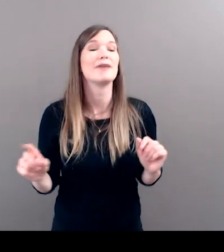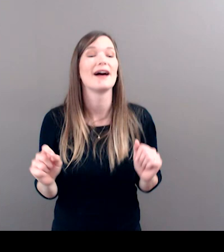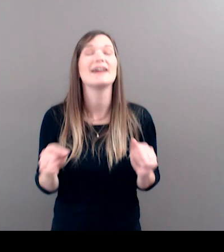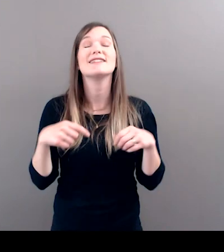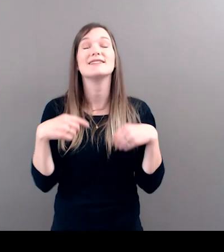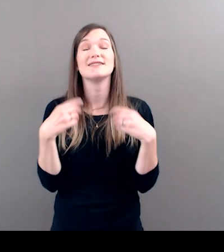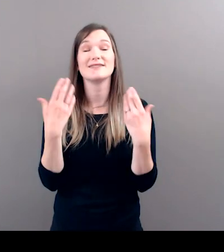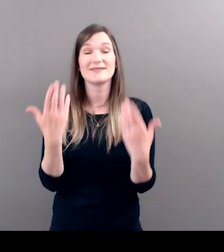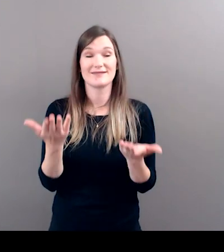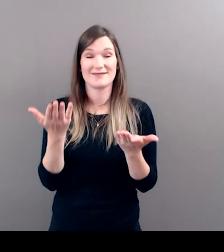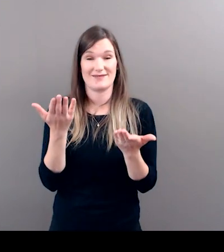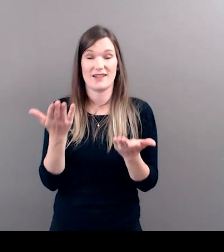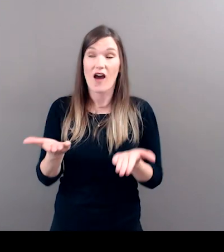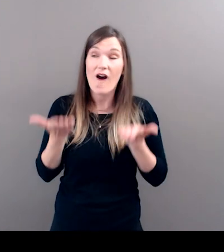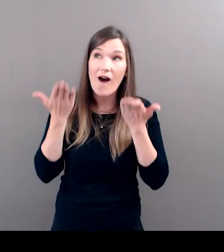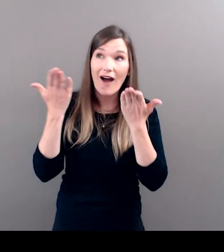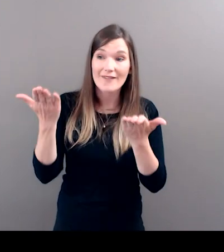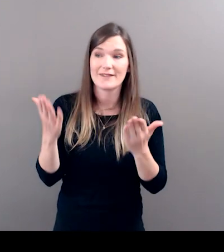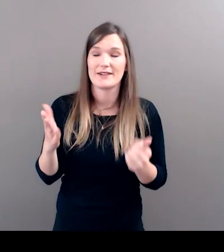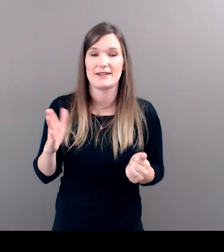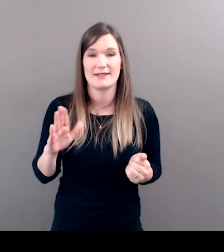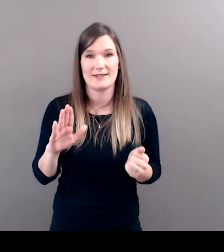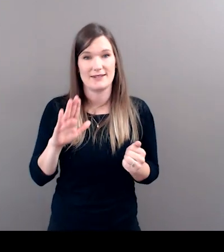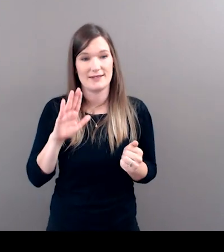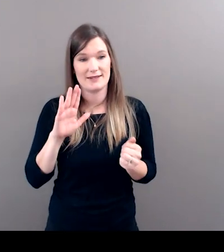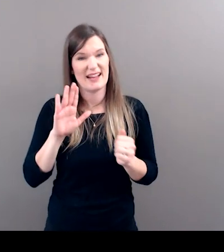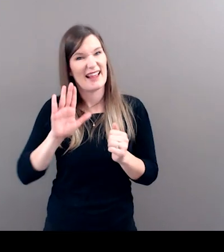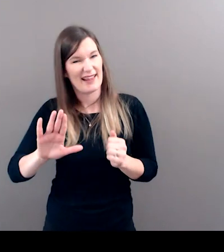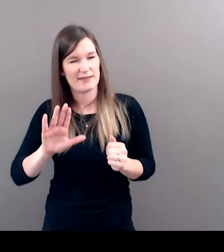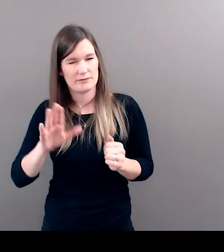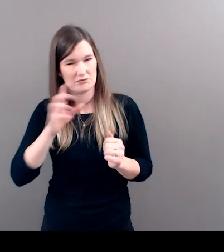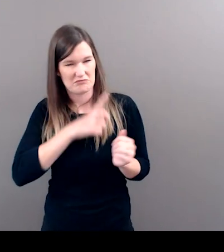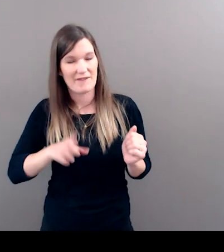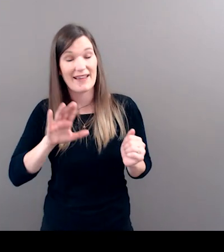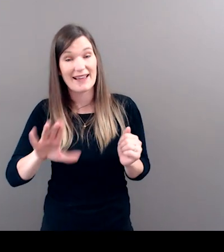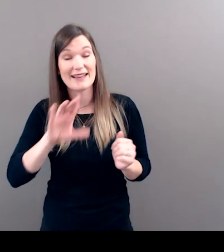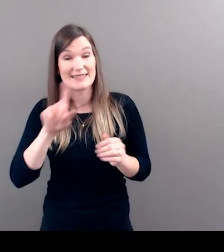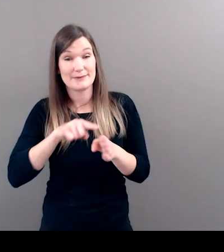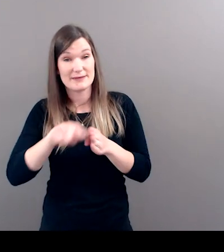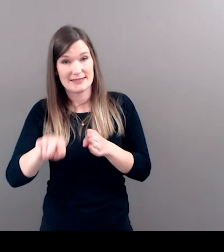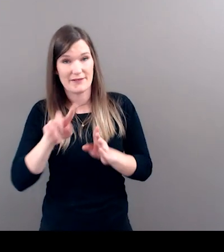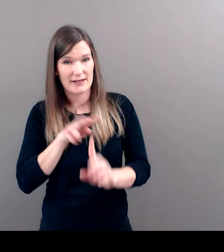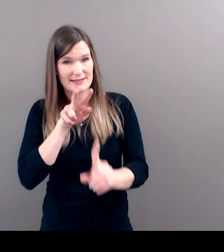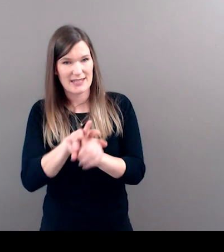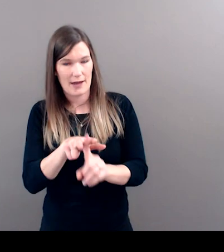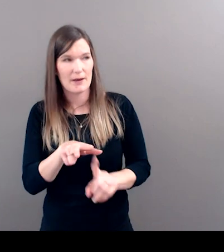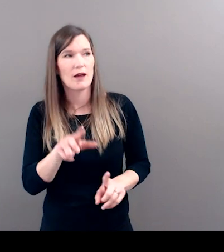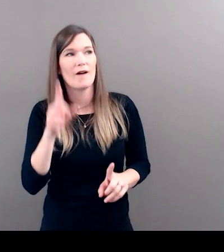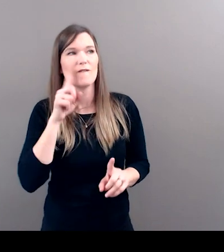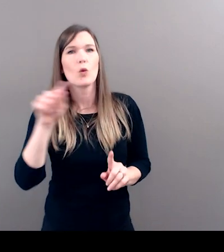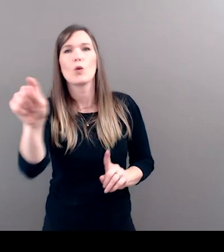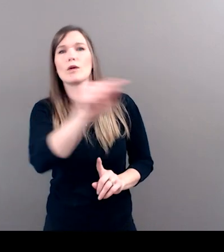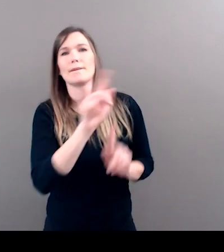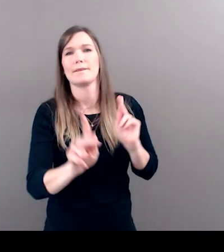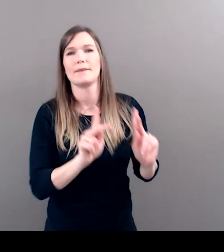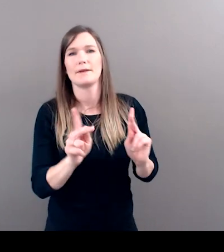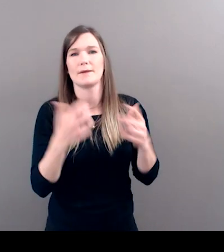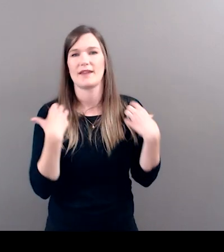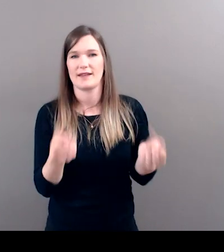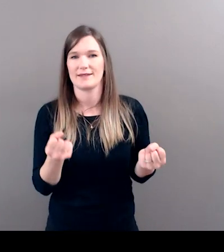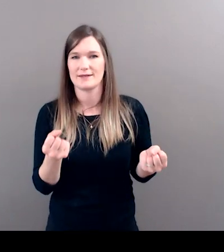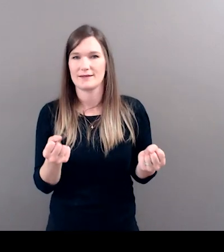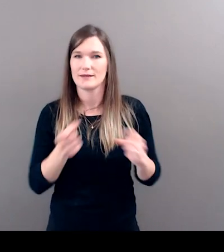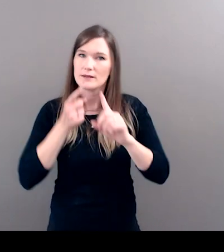offering, his particular assignment, to repent for what I did so those people would be healed. It was all about other people.